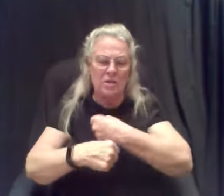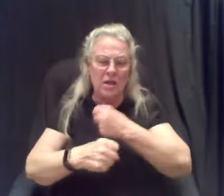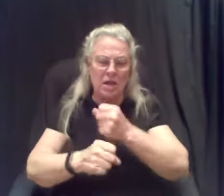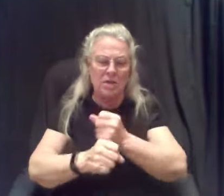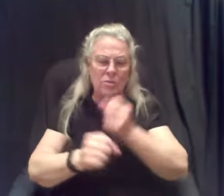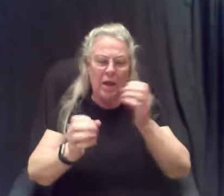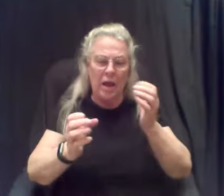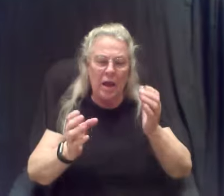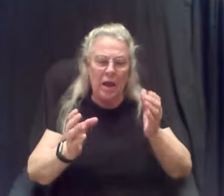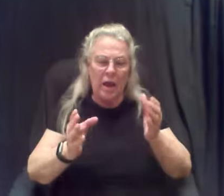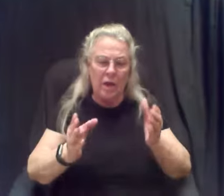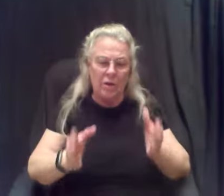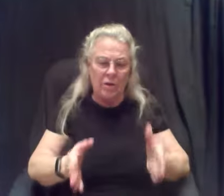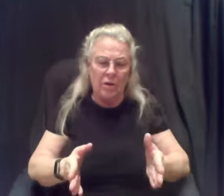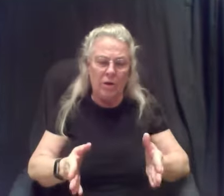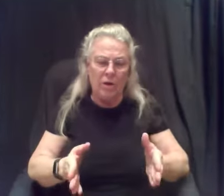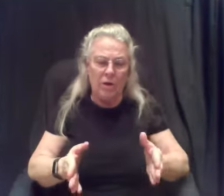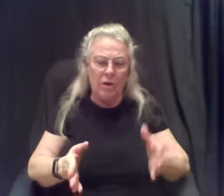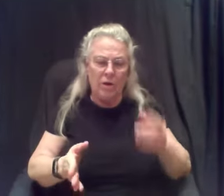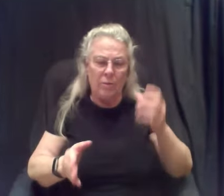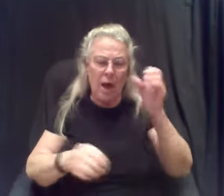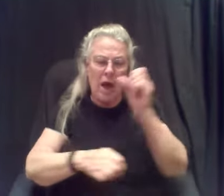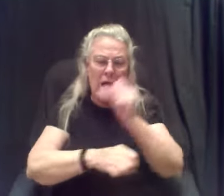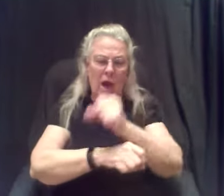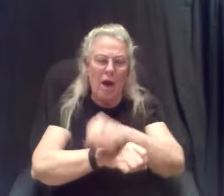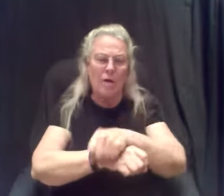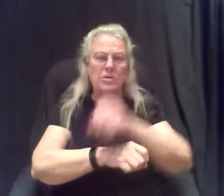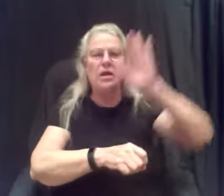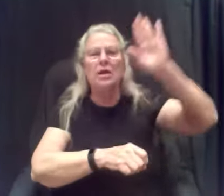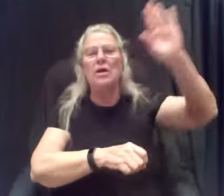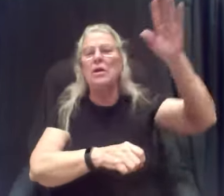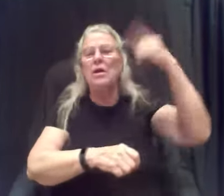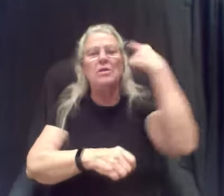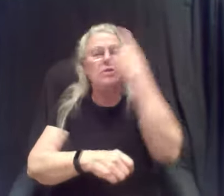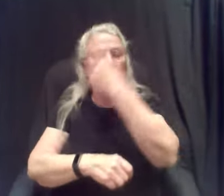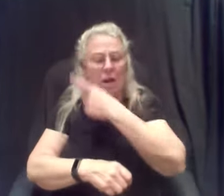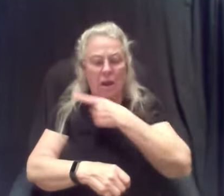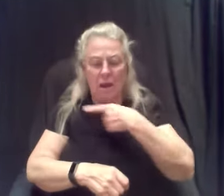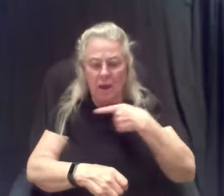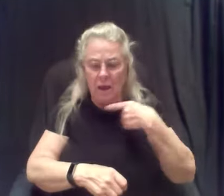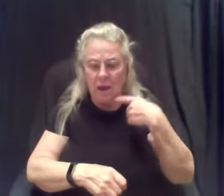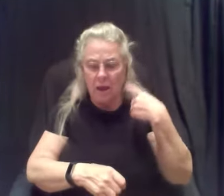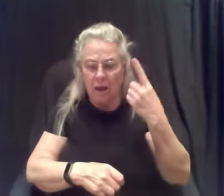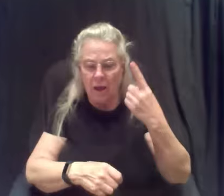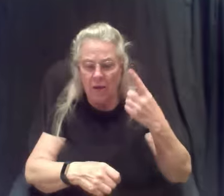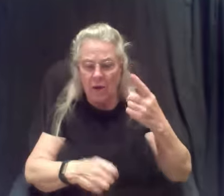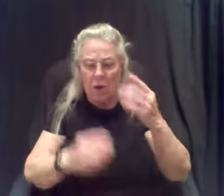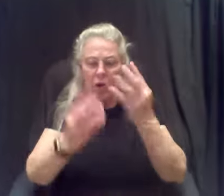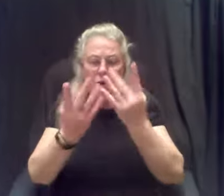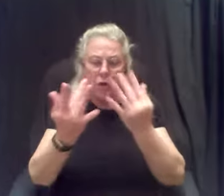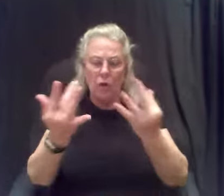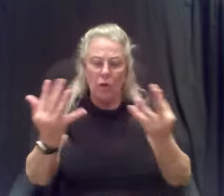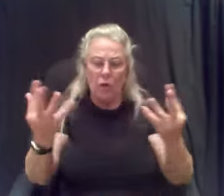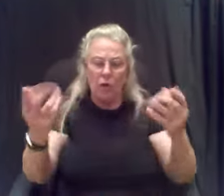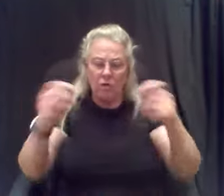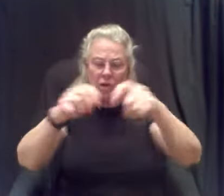its maker bows his head. Curtain